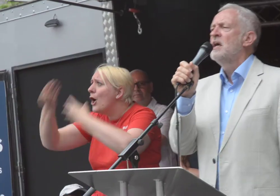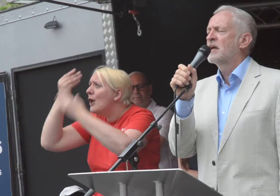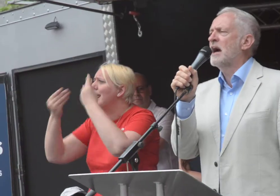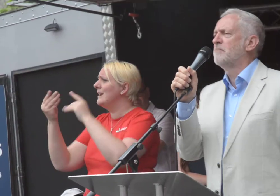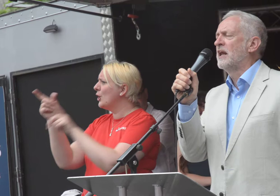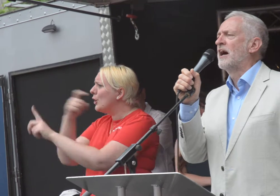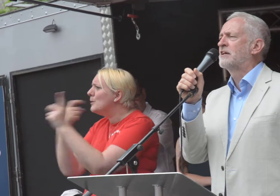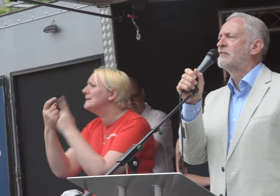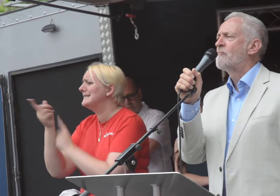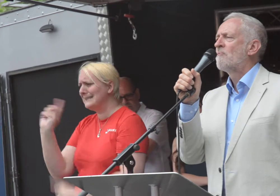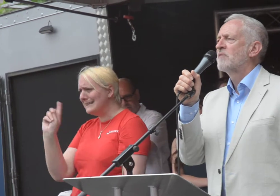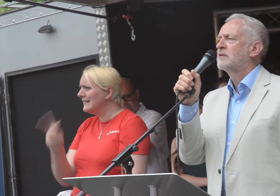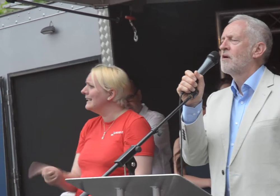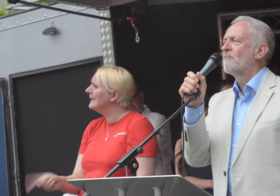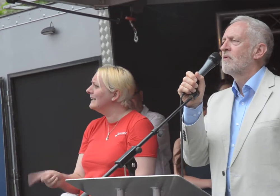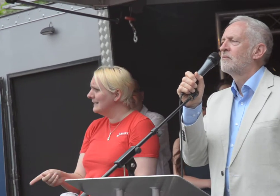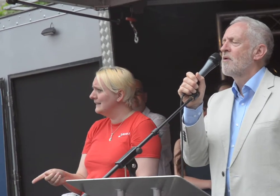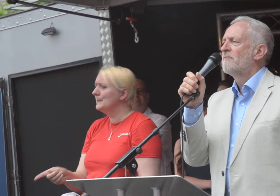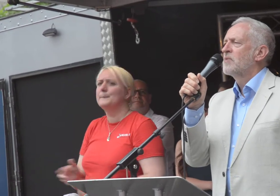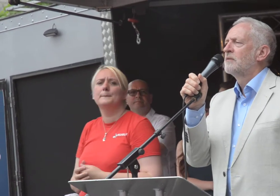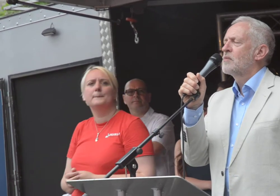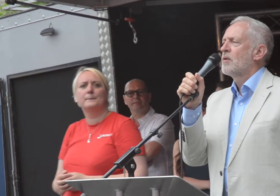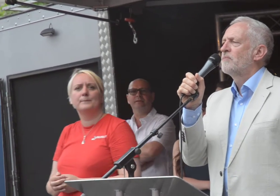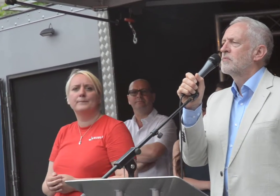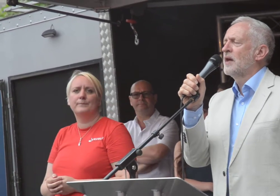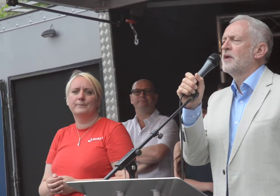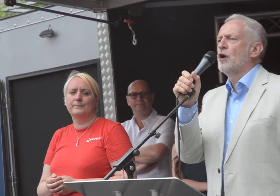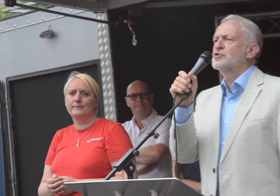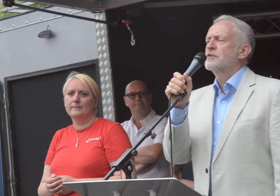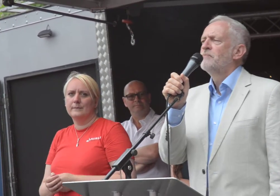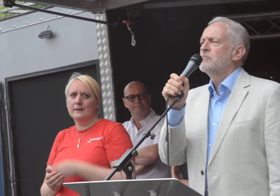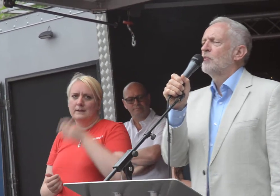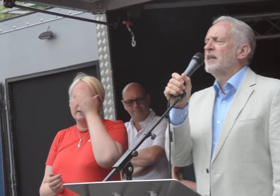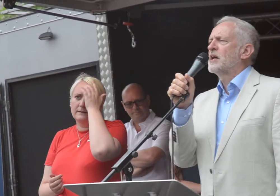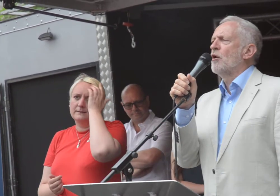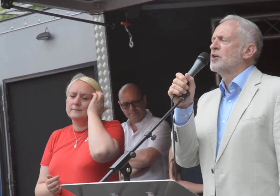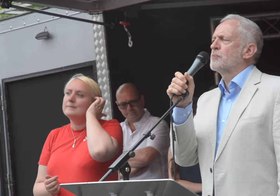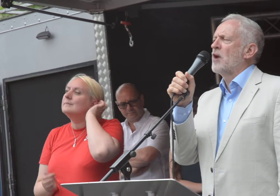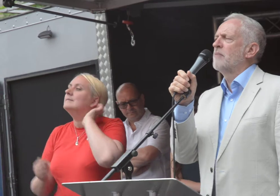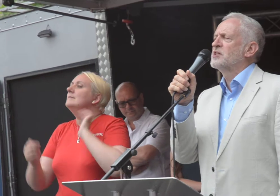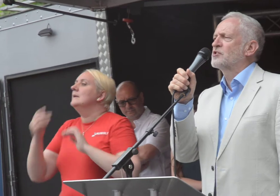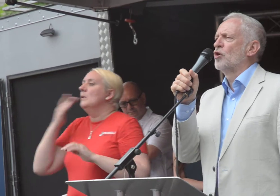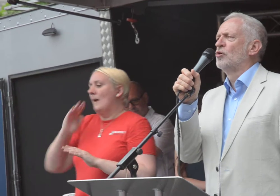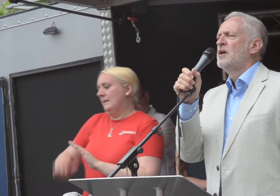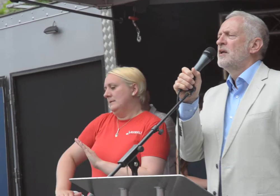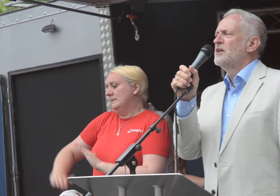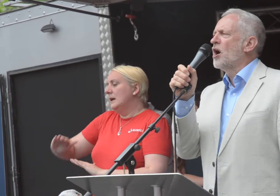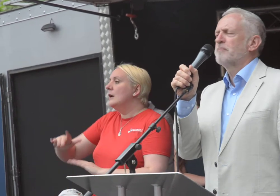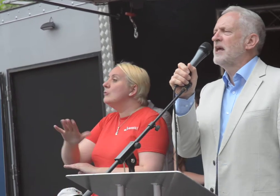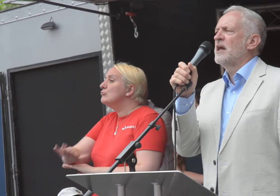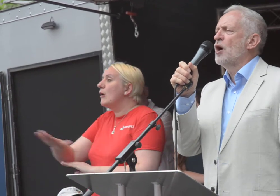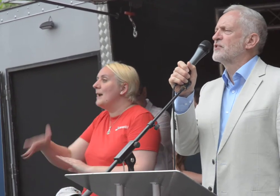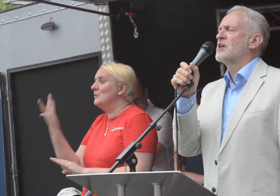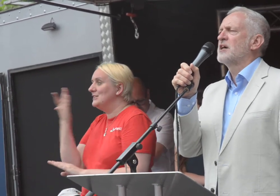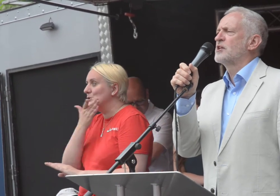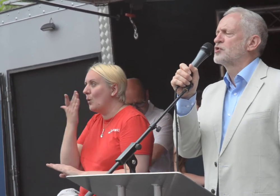community can be like. And those when they go on to primary school, not